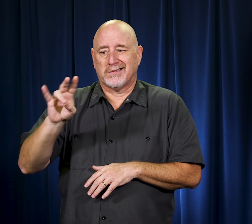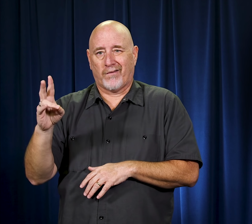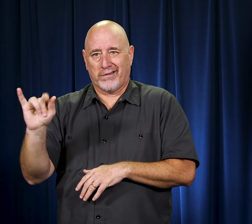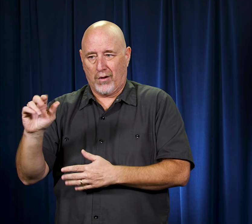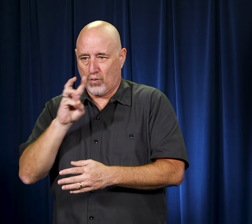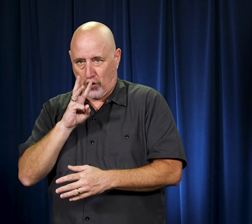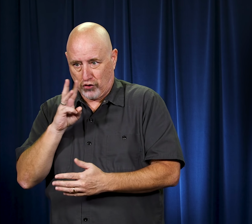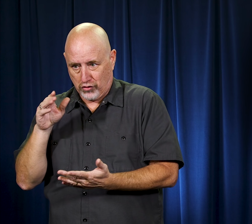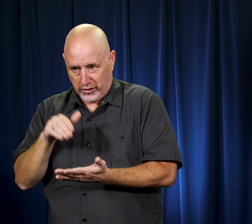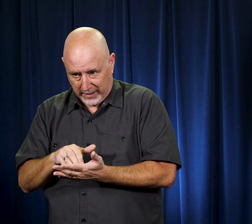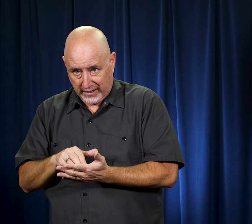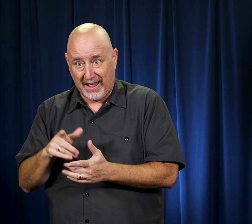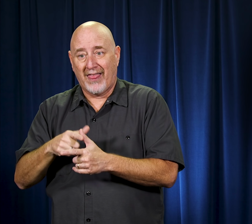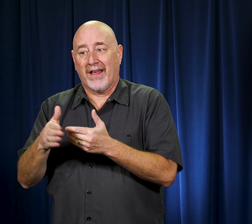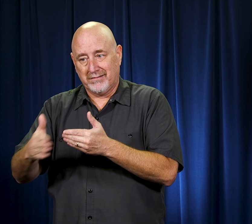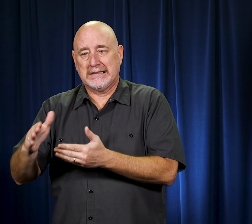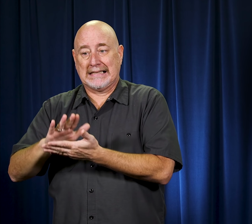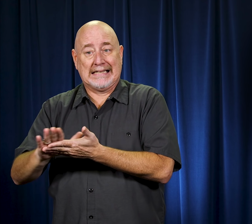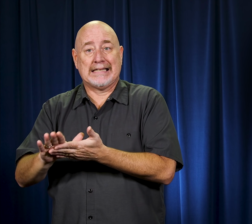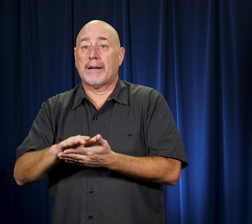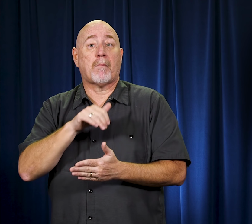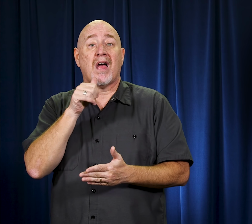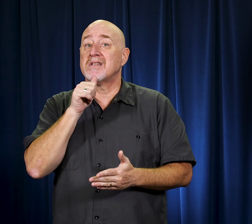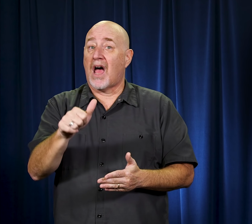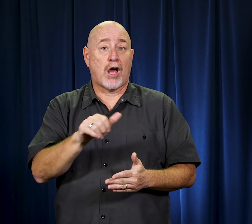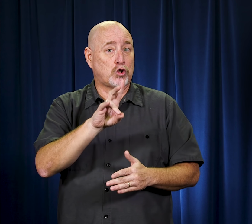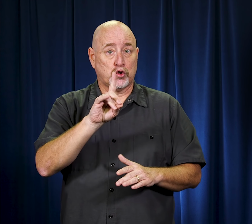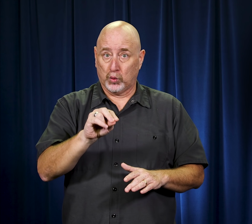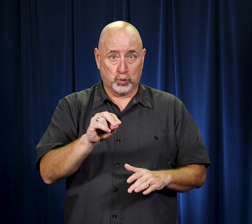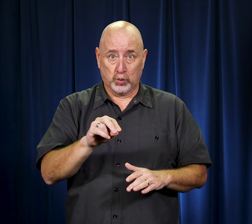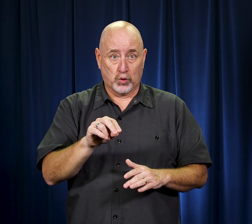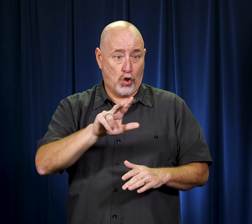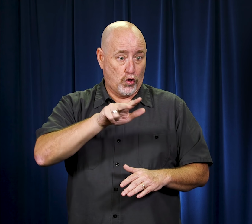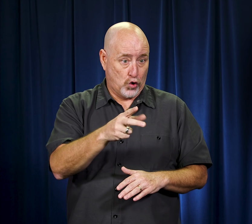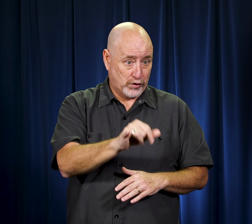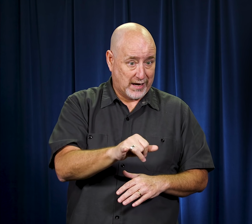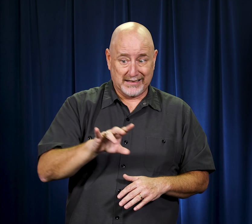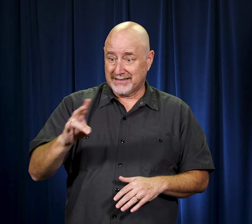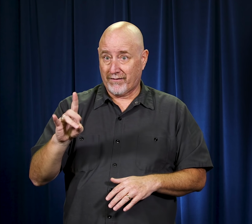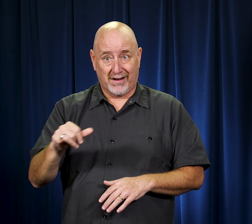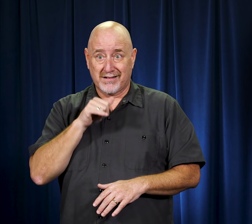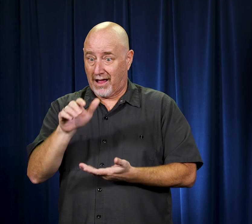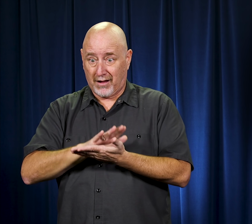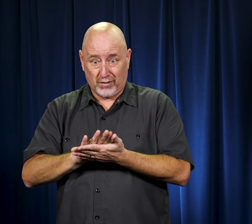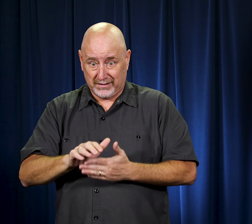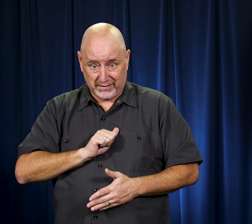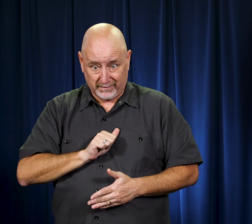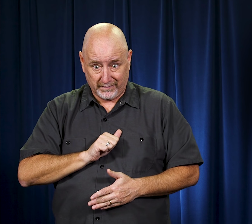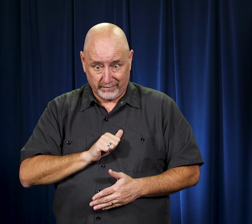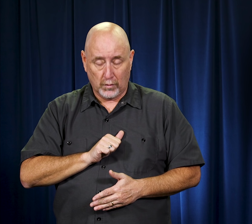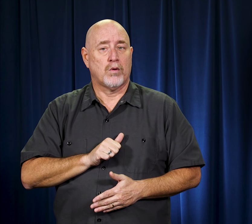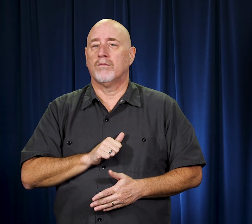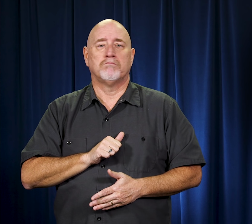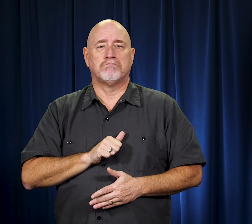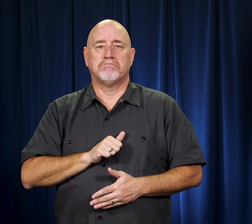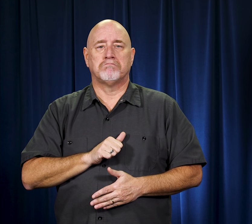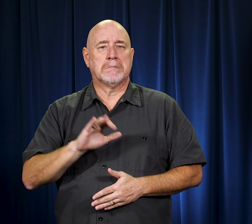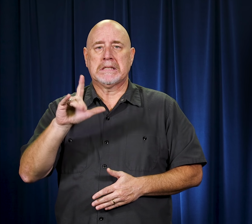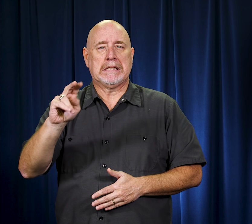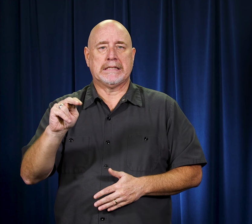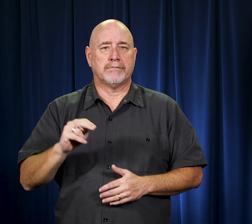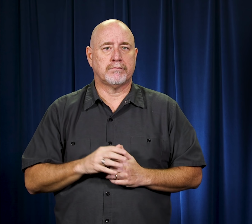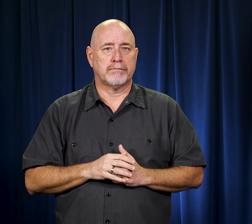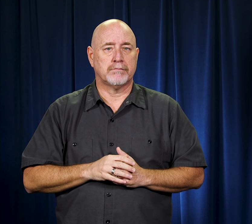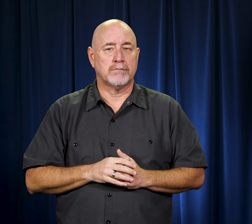on the 7th day, then he will be clean. But if he does not purify himself on the 3rd day and on the 7th day, he will not